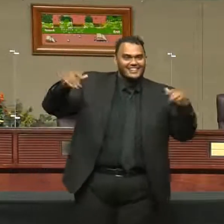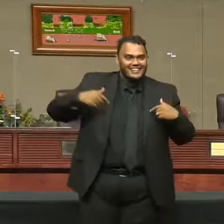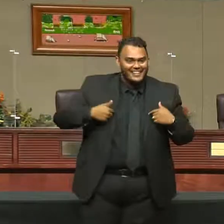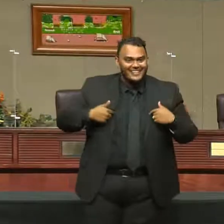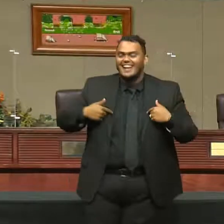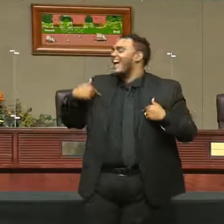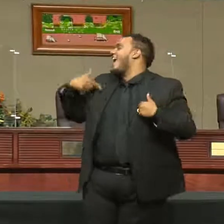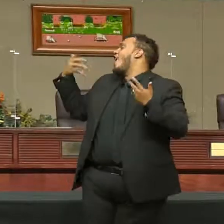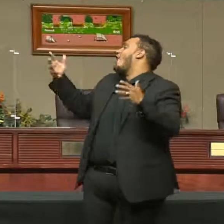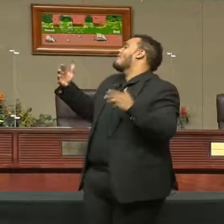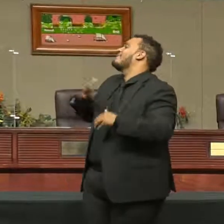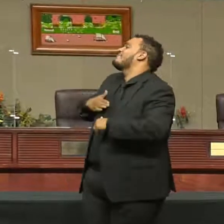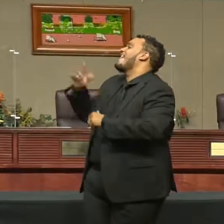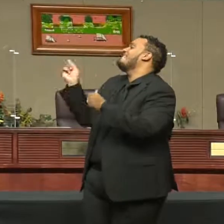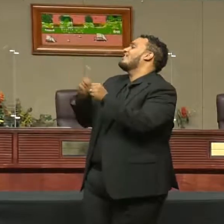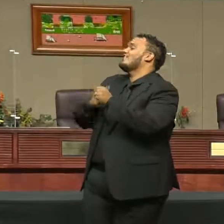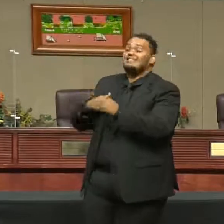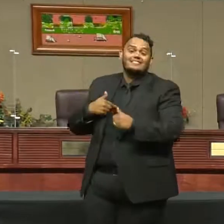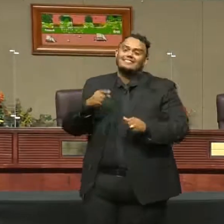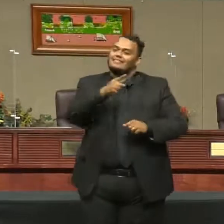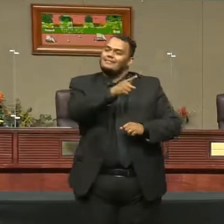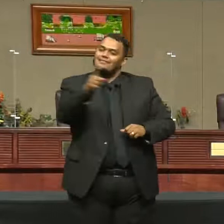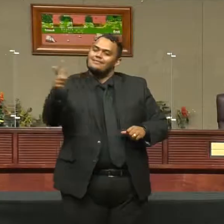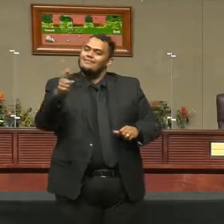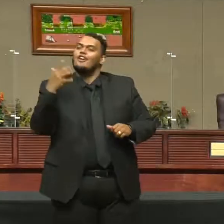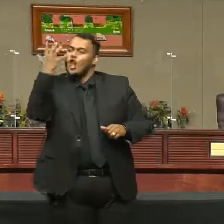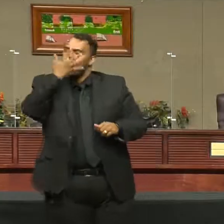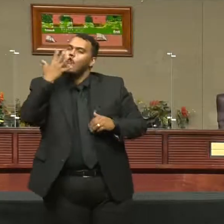are older than 35 or 40 years old, but